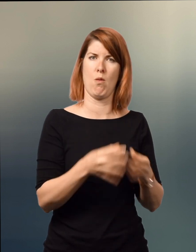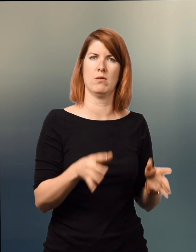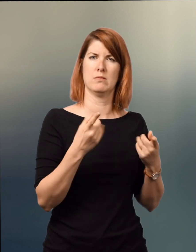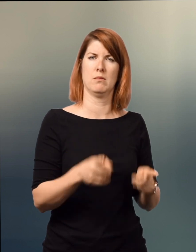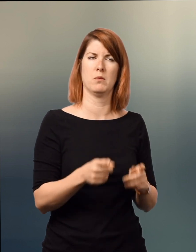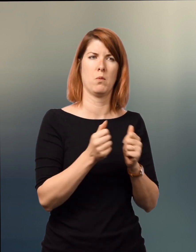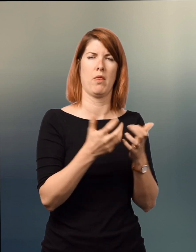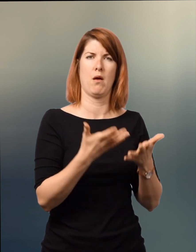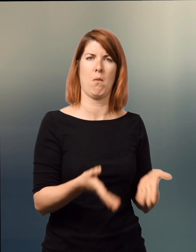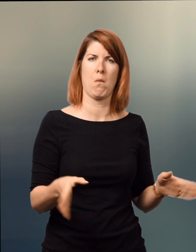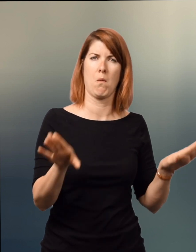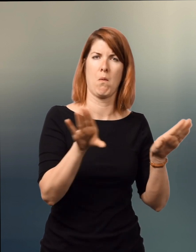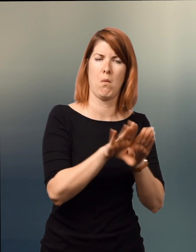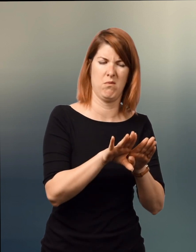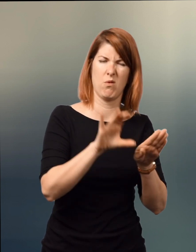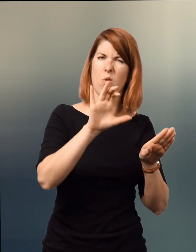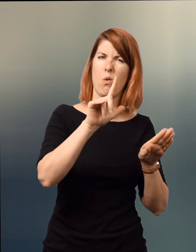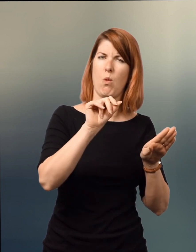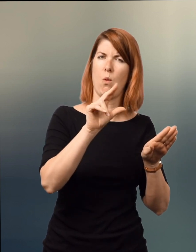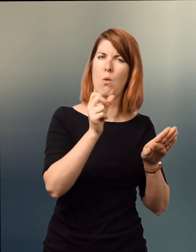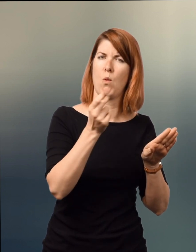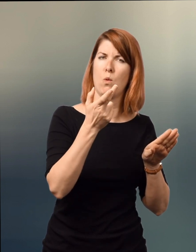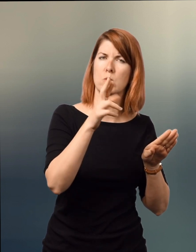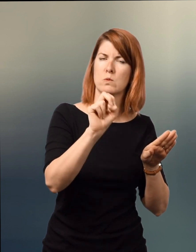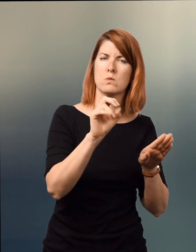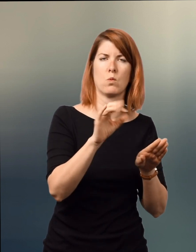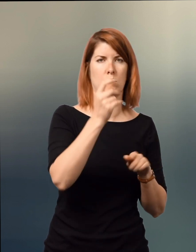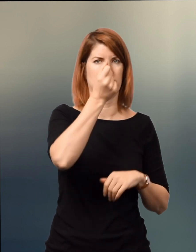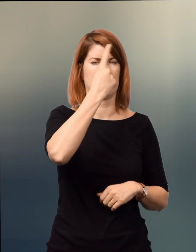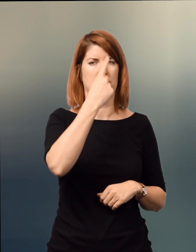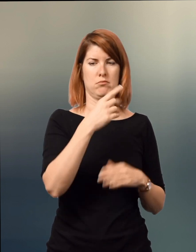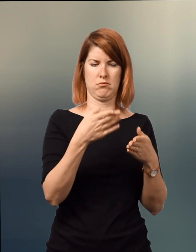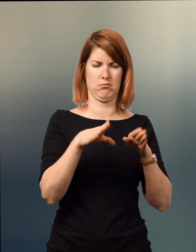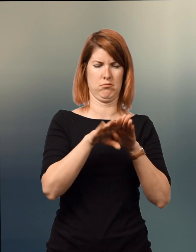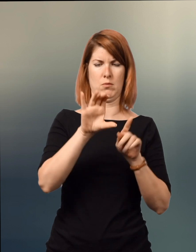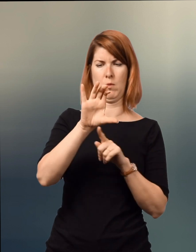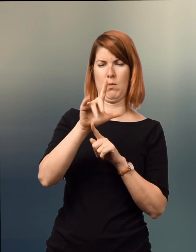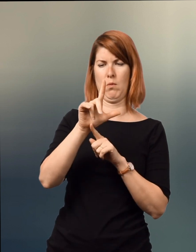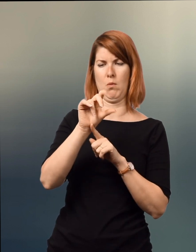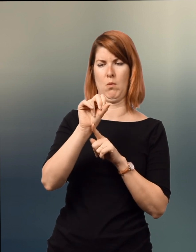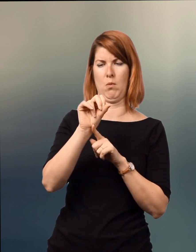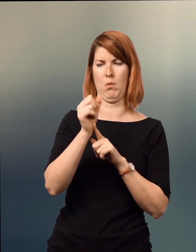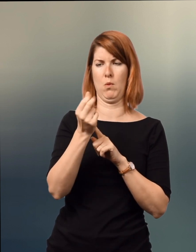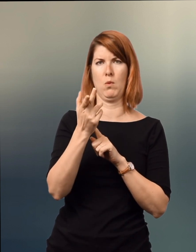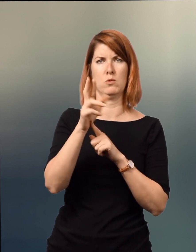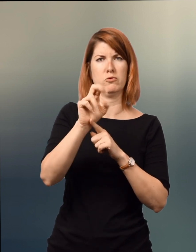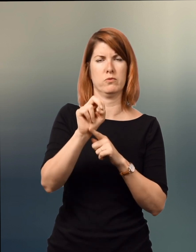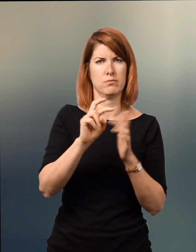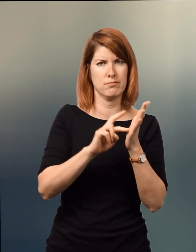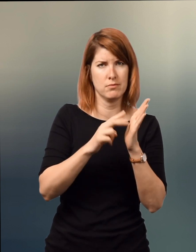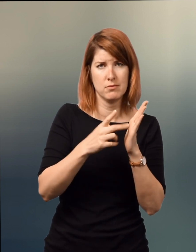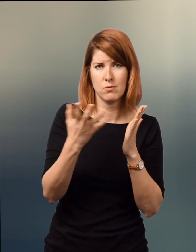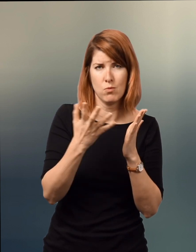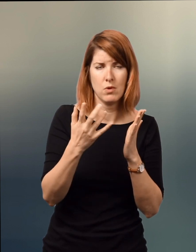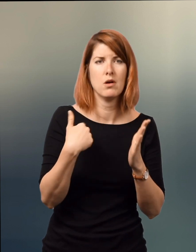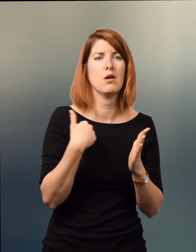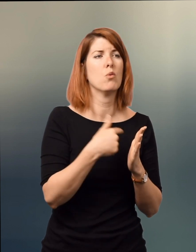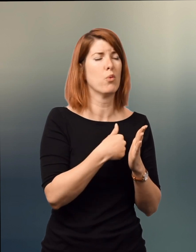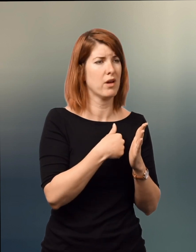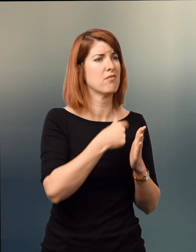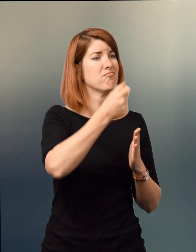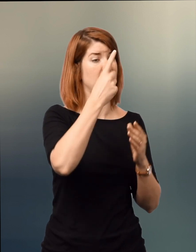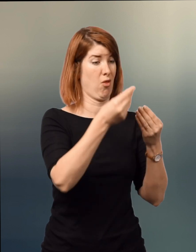occurs without closure or understanding. Closure in relationship to the loss is the idea that we come